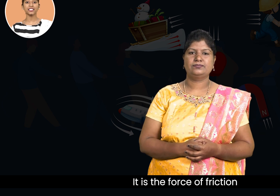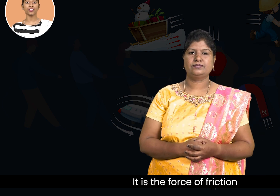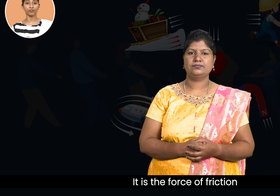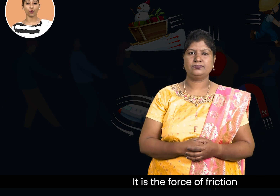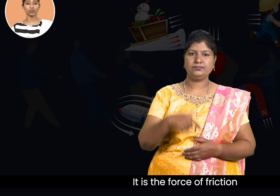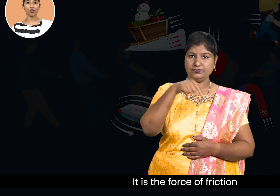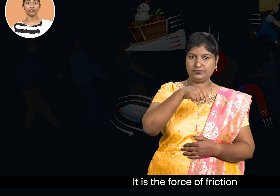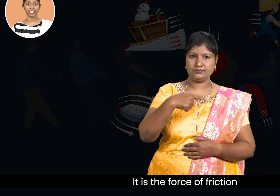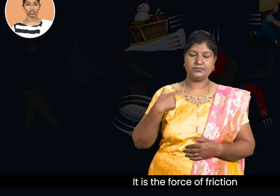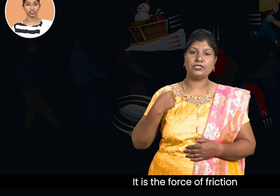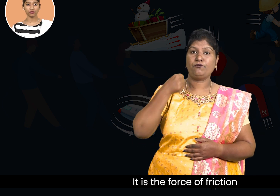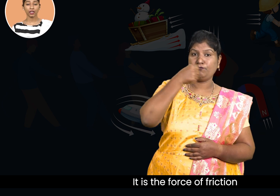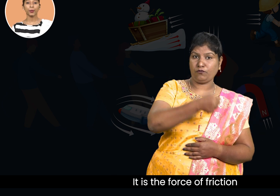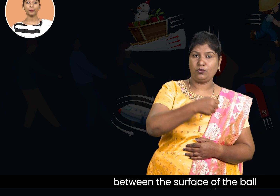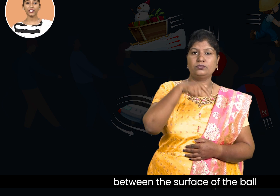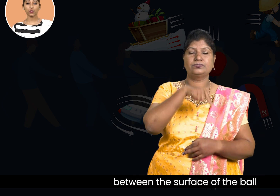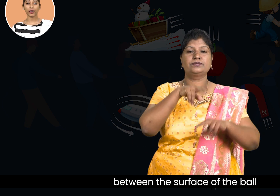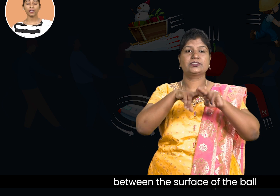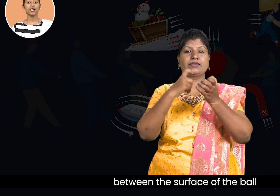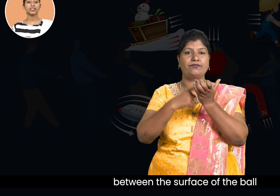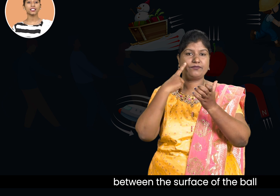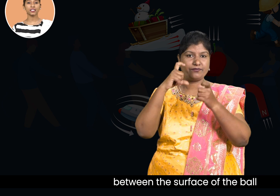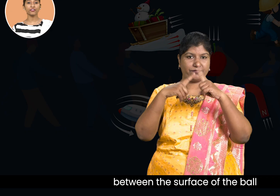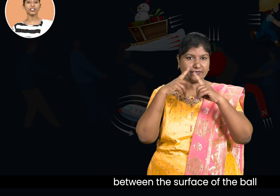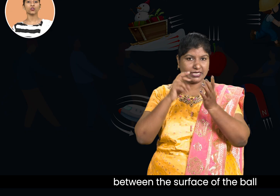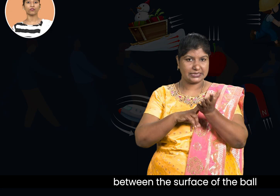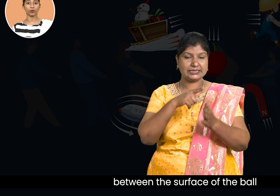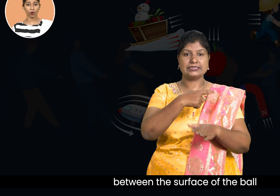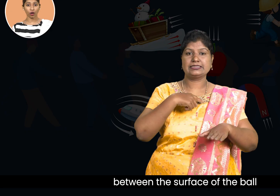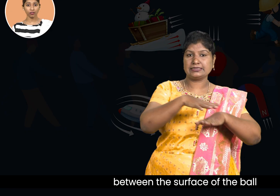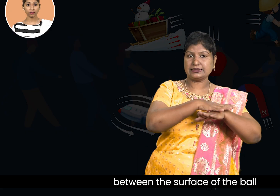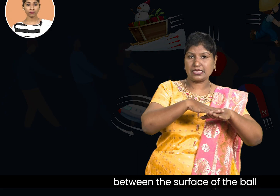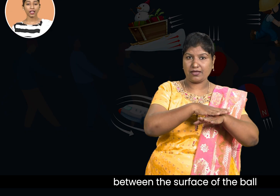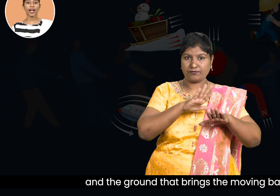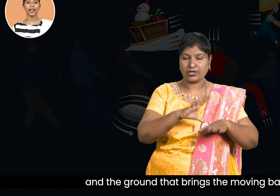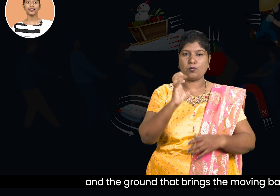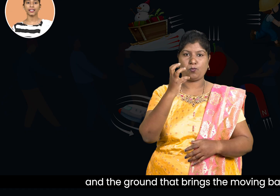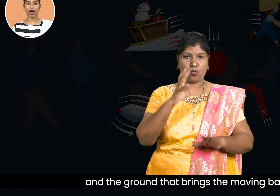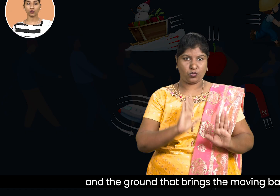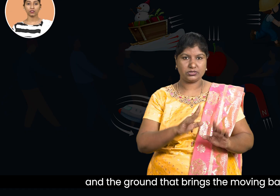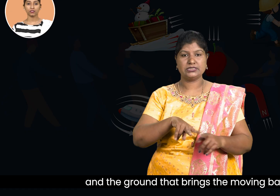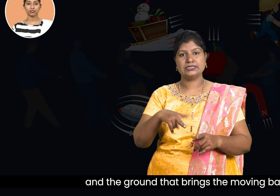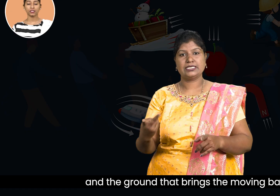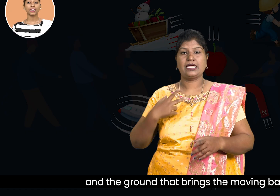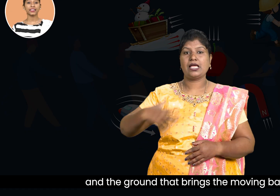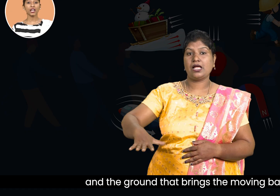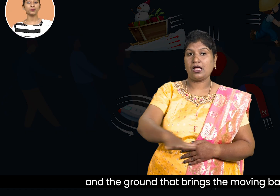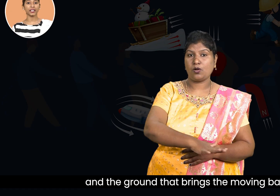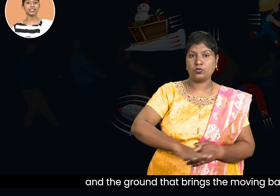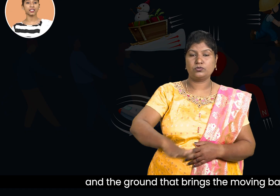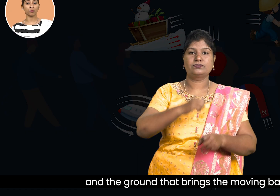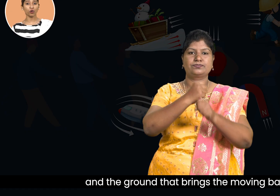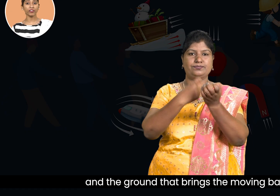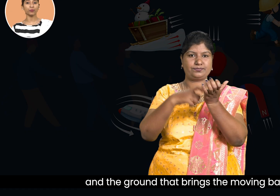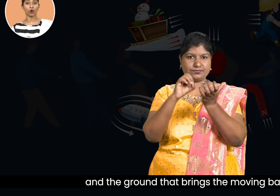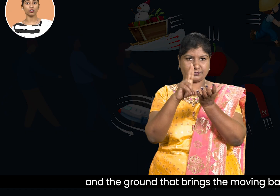It is the force of friction between the surface of the ball and the ground that